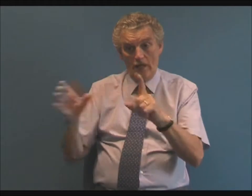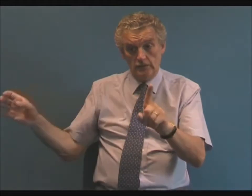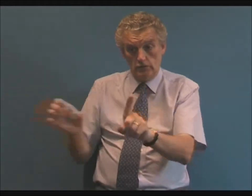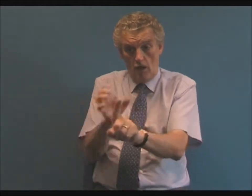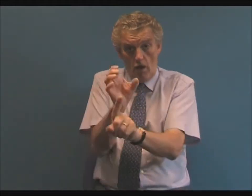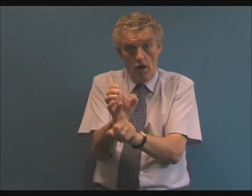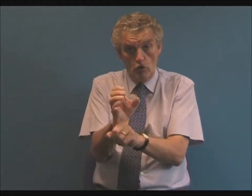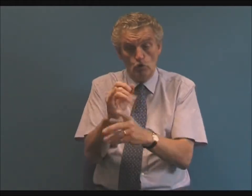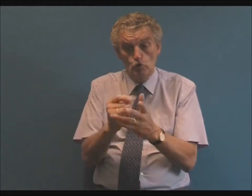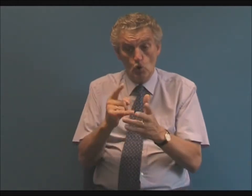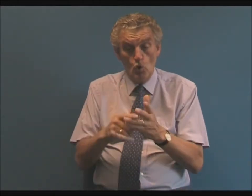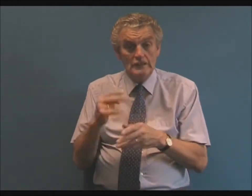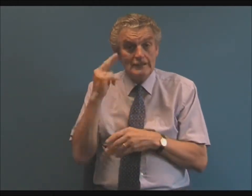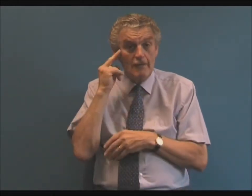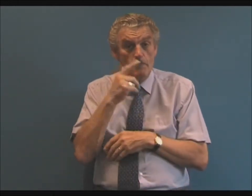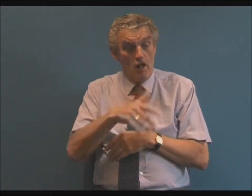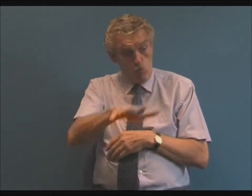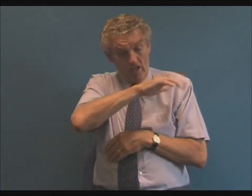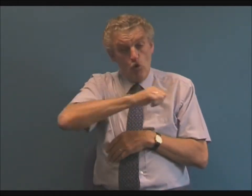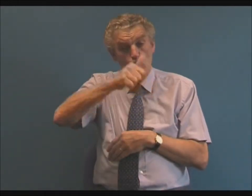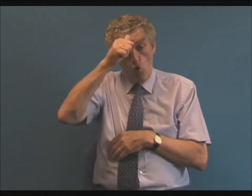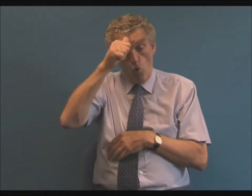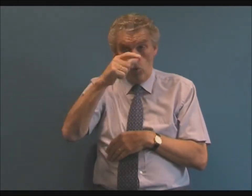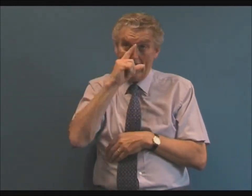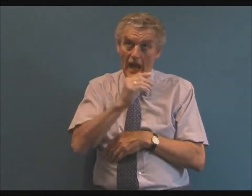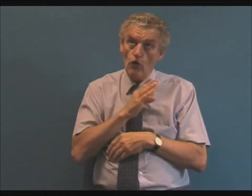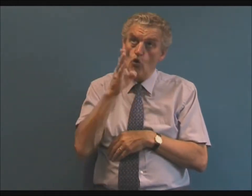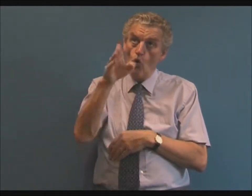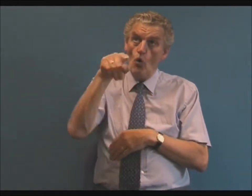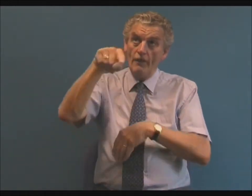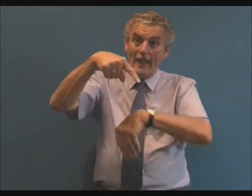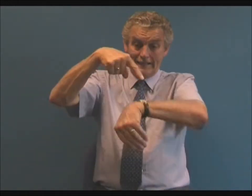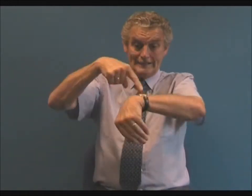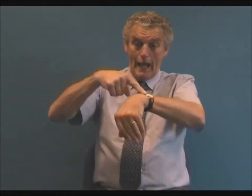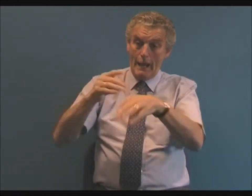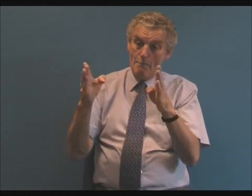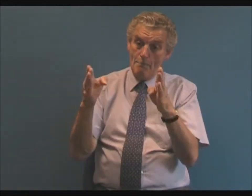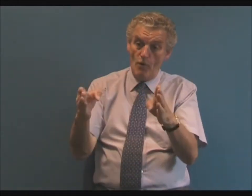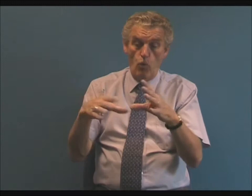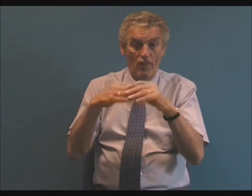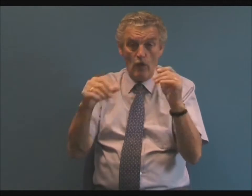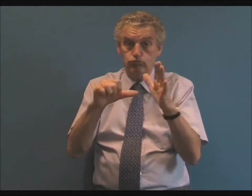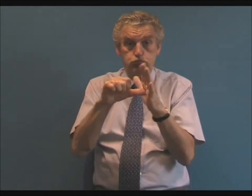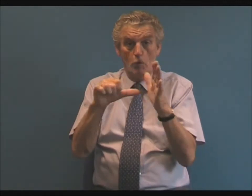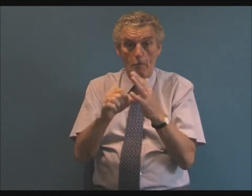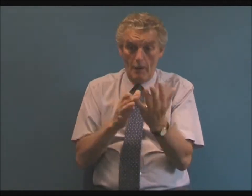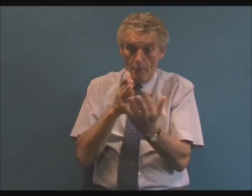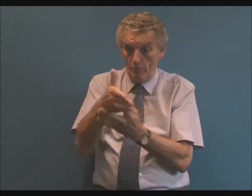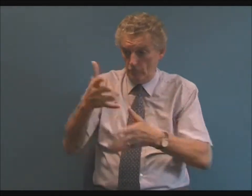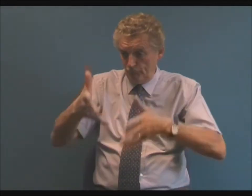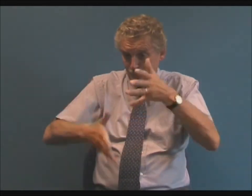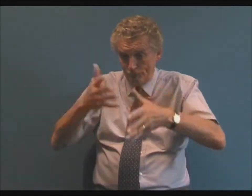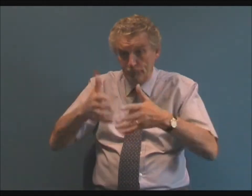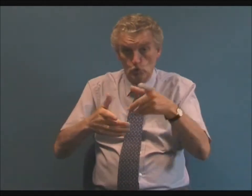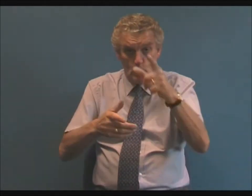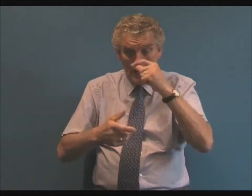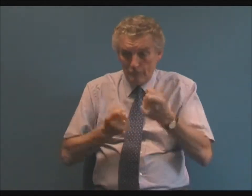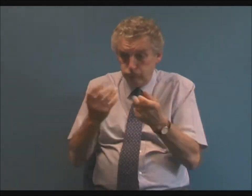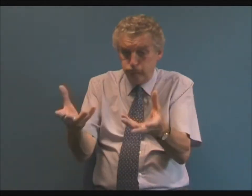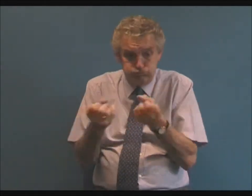with a communicator present, so that when deaf people will know they can come at that time without any problems,